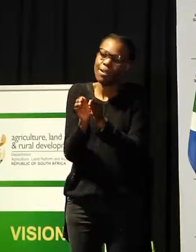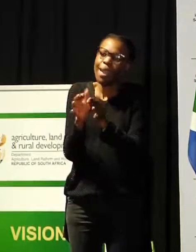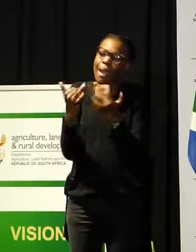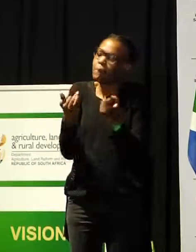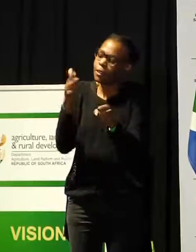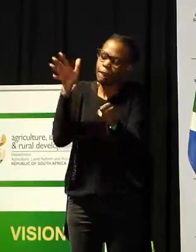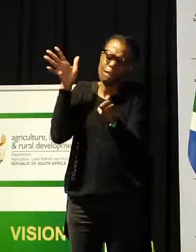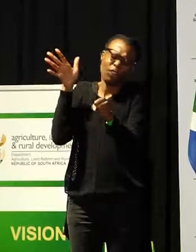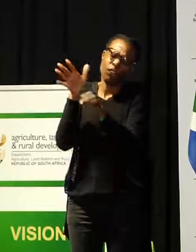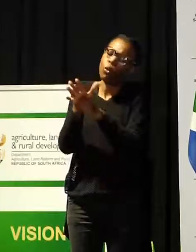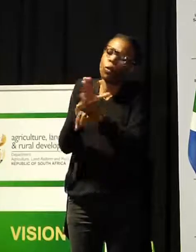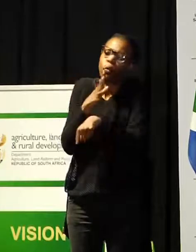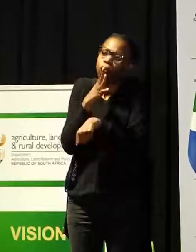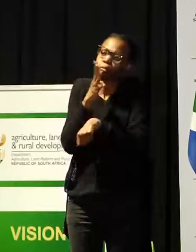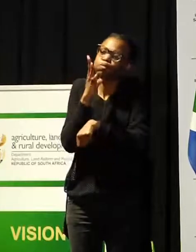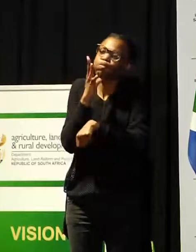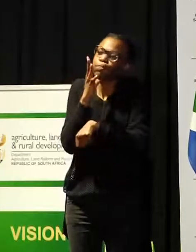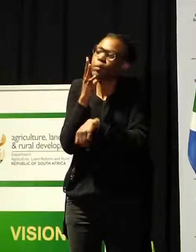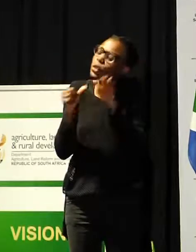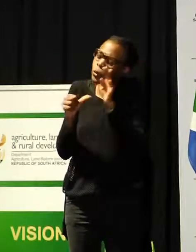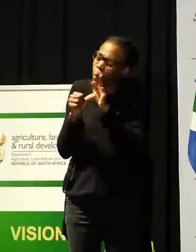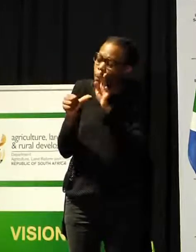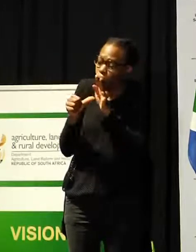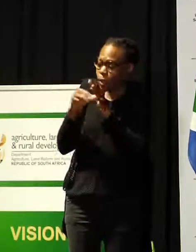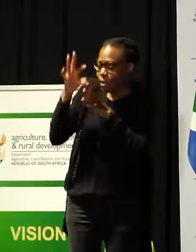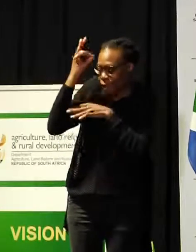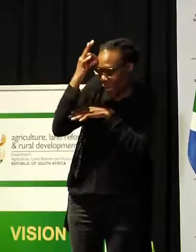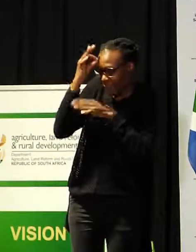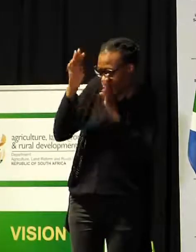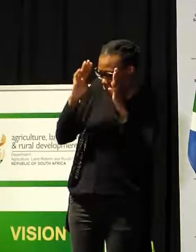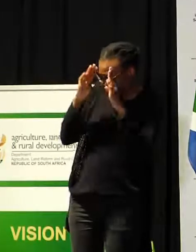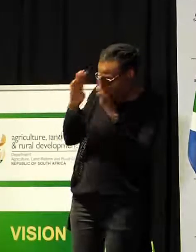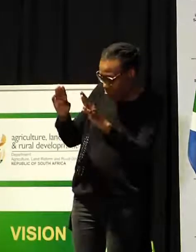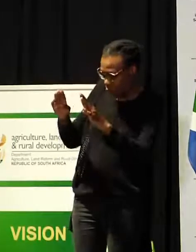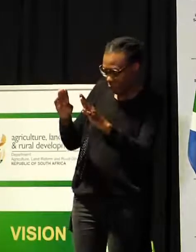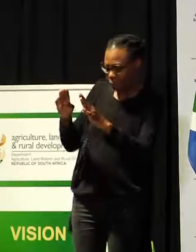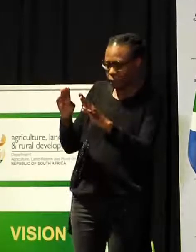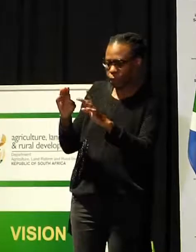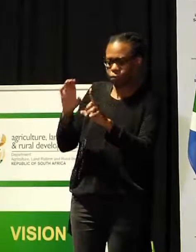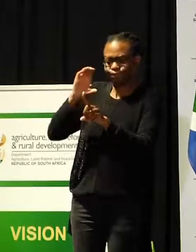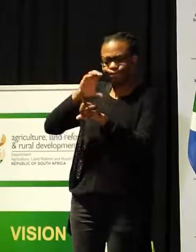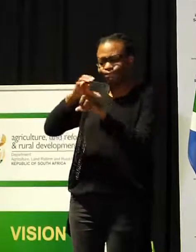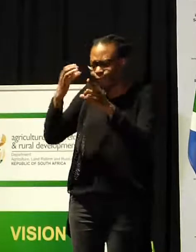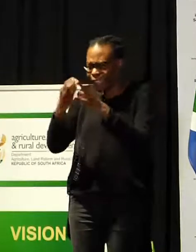the state should be focusing on how the traditional communities can access